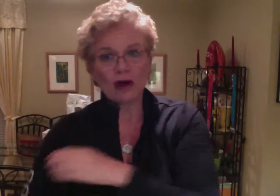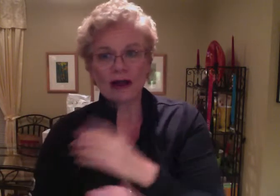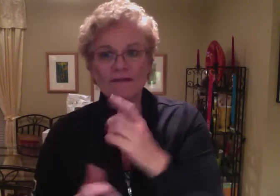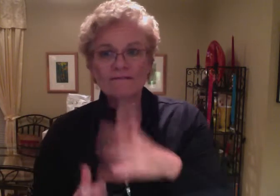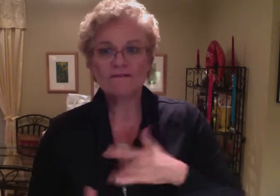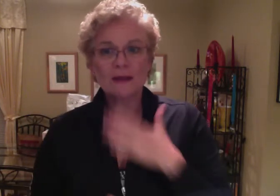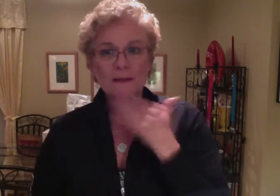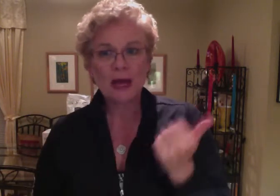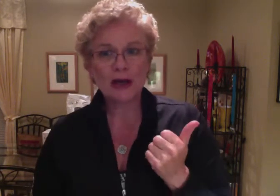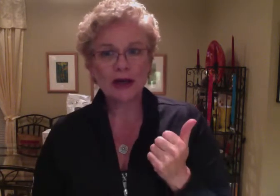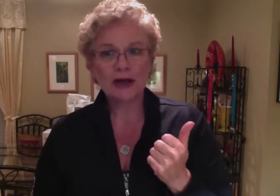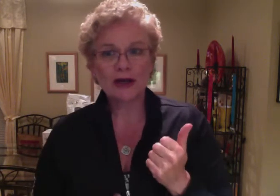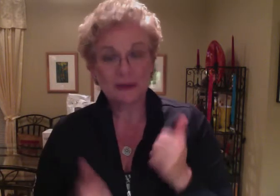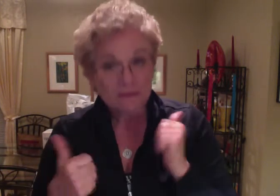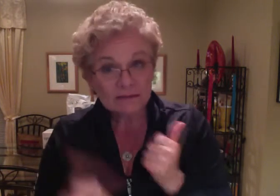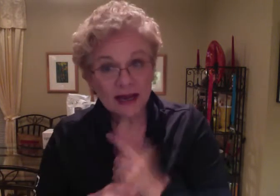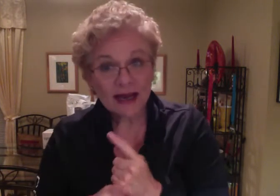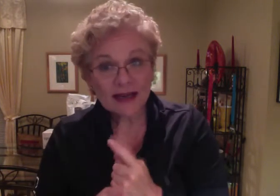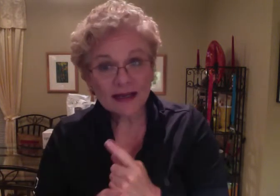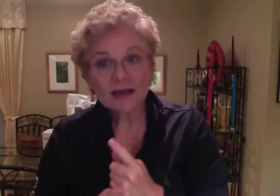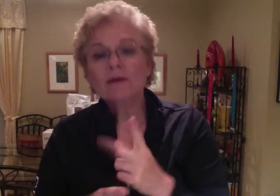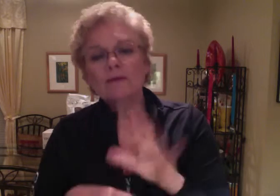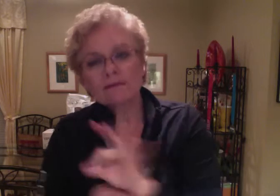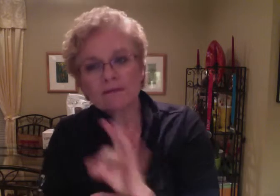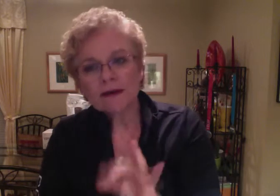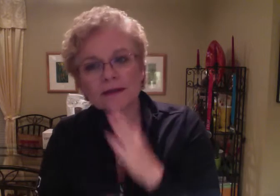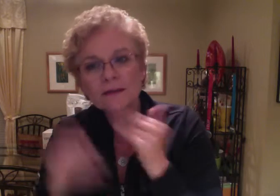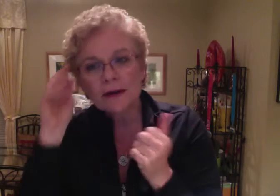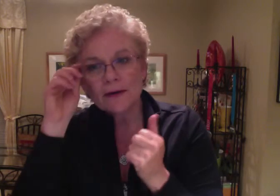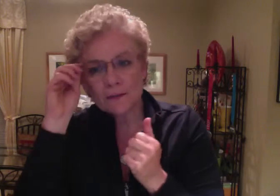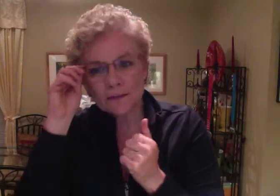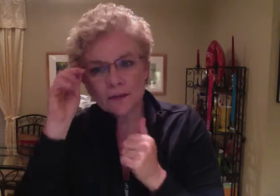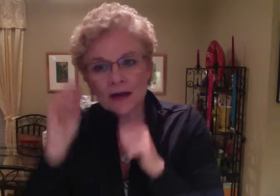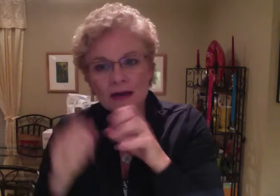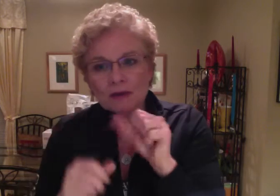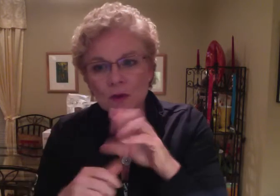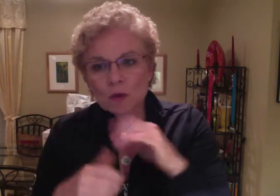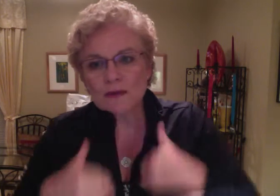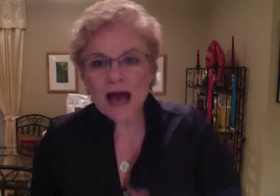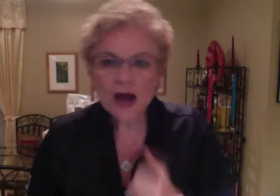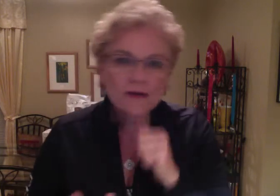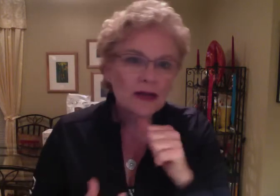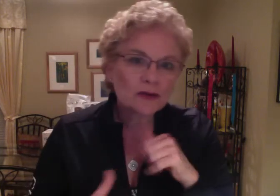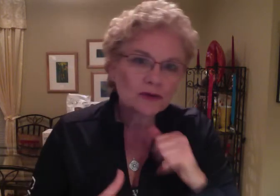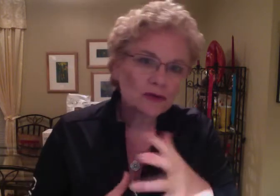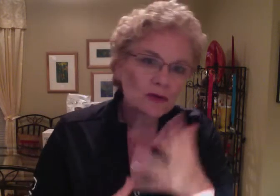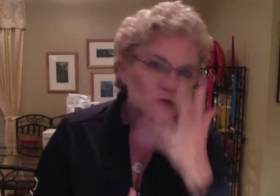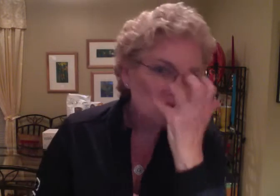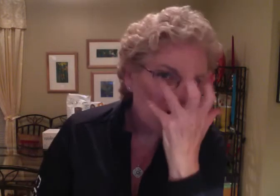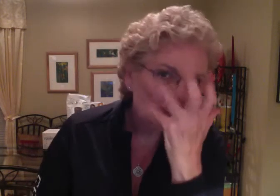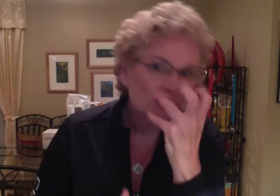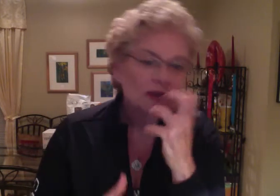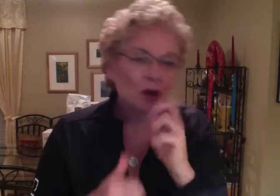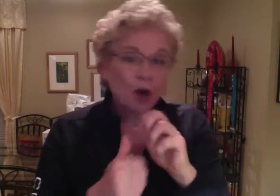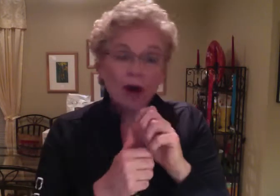to be thinner, but because you function better. You're not as tired. You're not as grouchy. You can actually chase your kids down the street